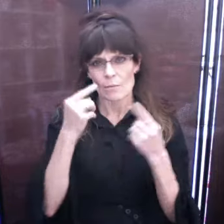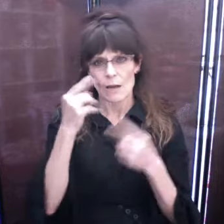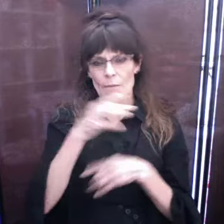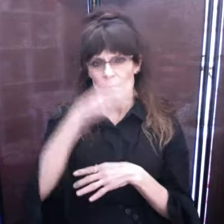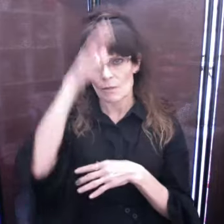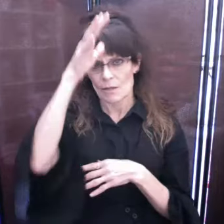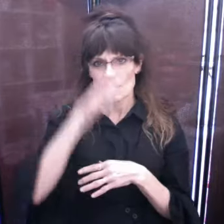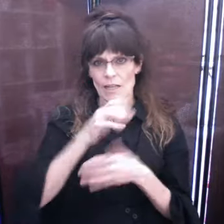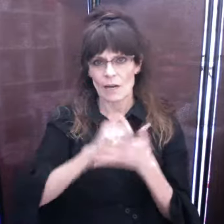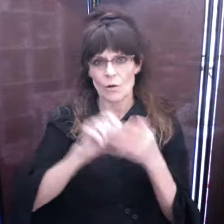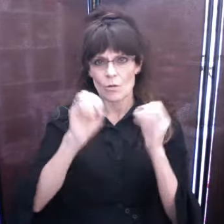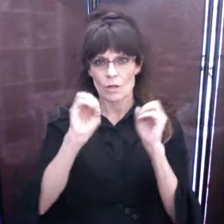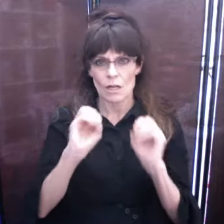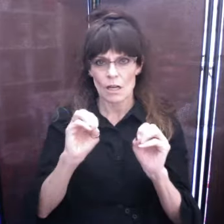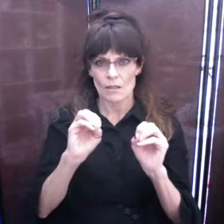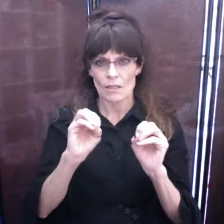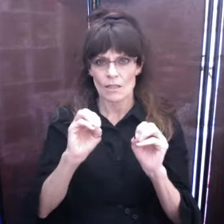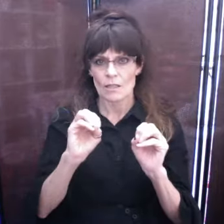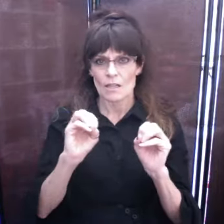nothing. I didn't feel anger, I didn't feel joy, I didn't feel